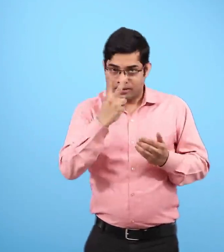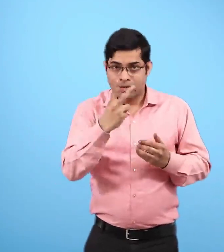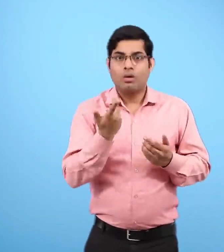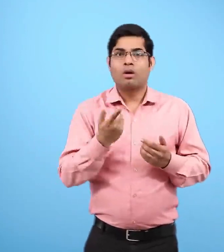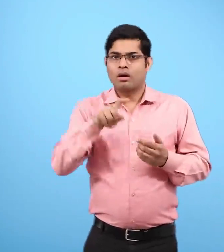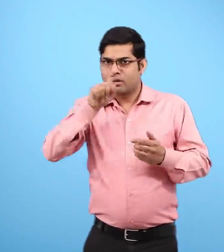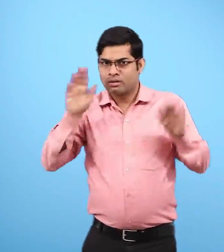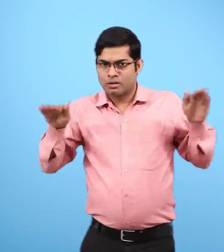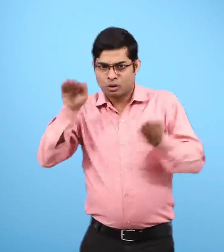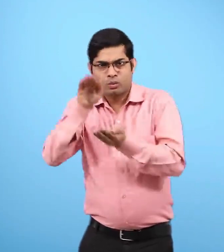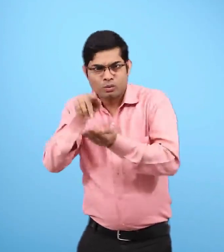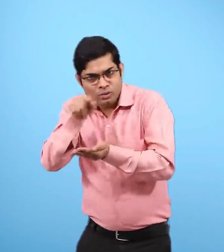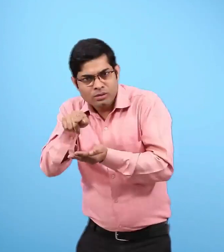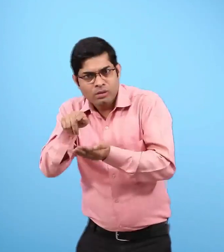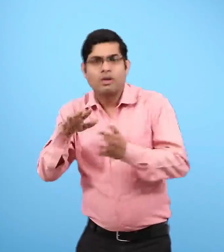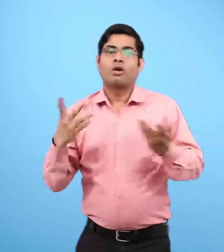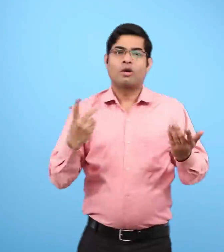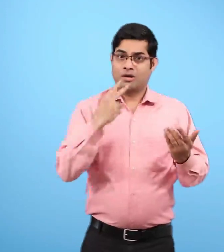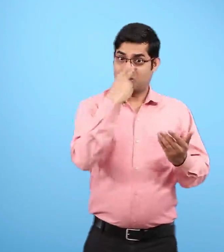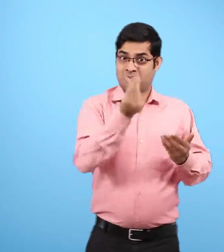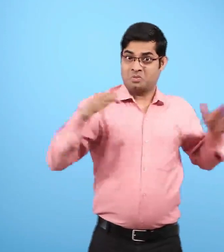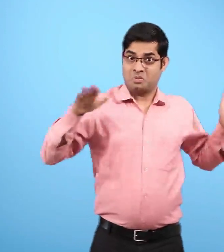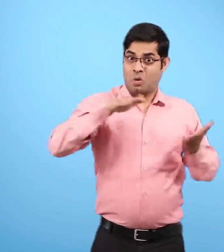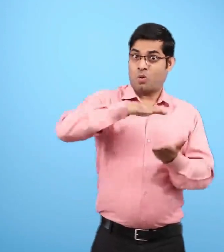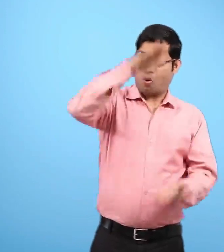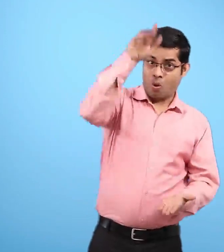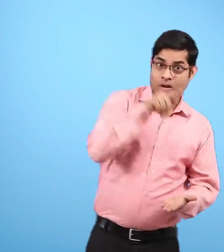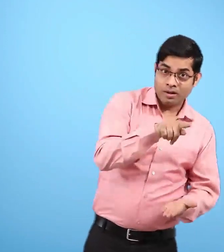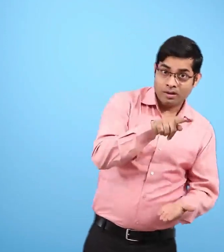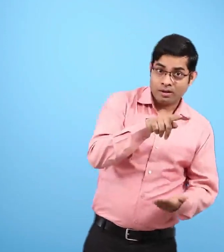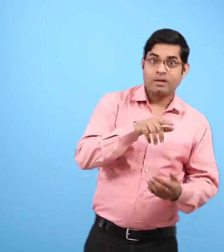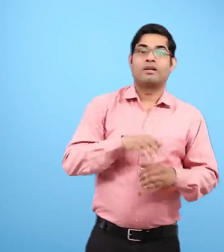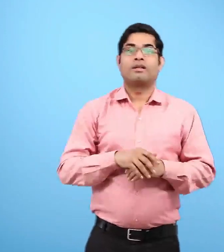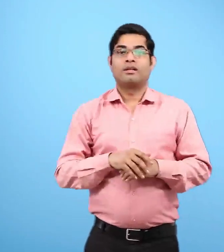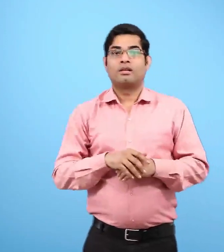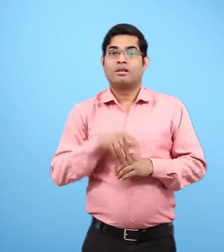taller, the chick or the swan?